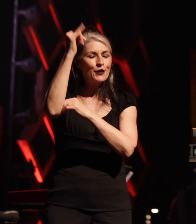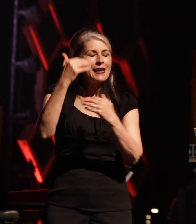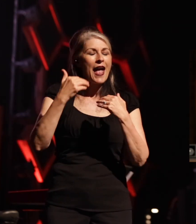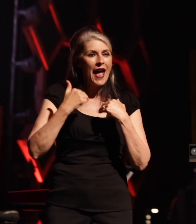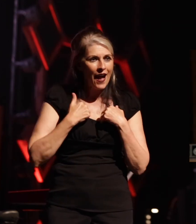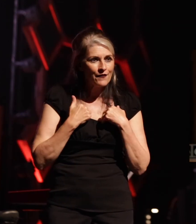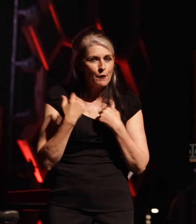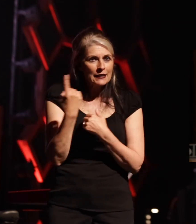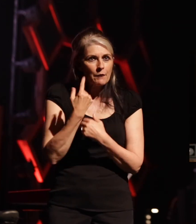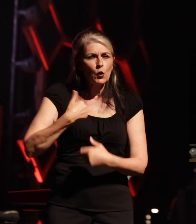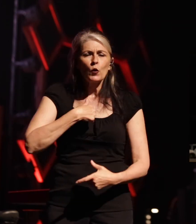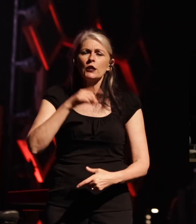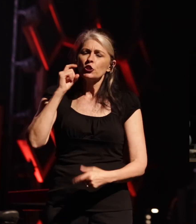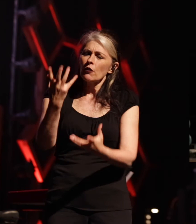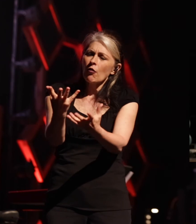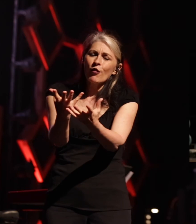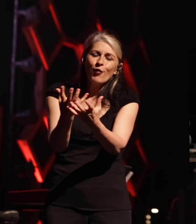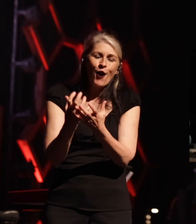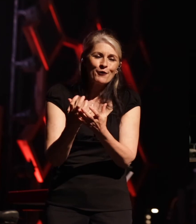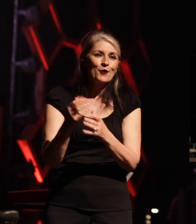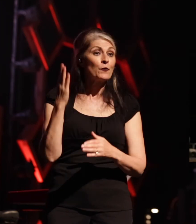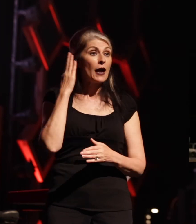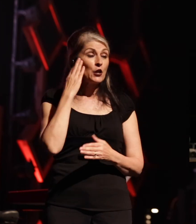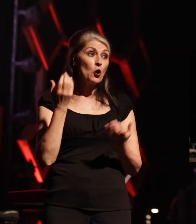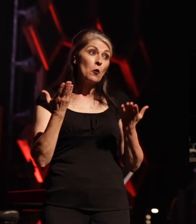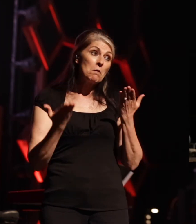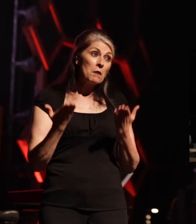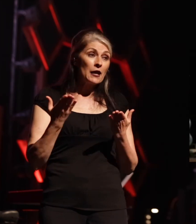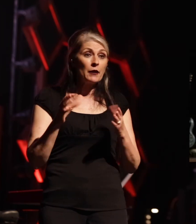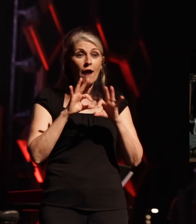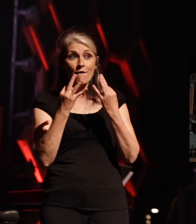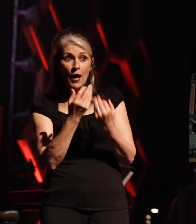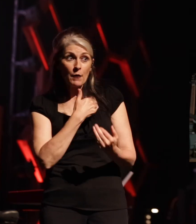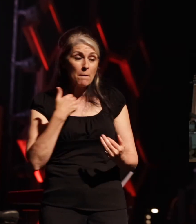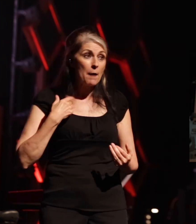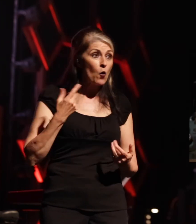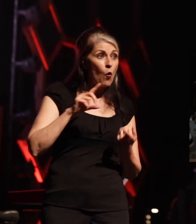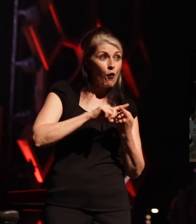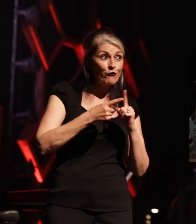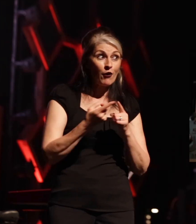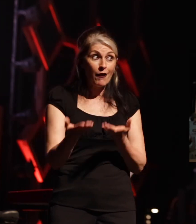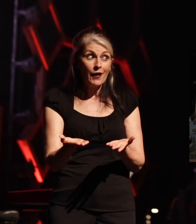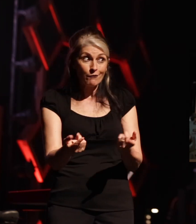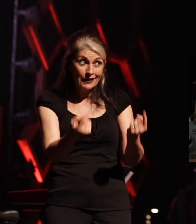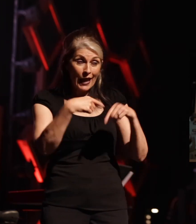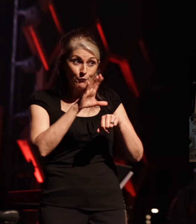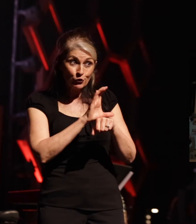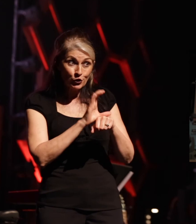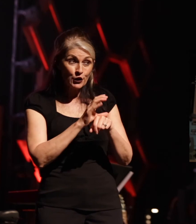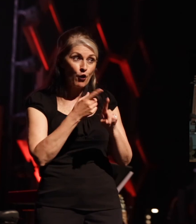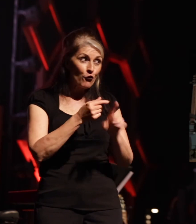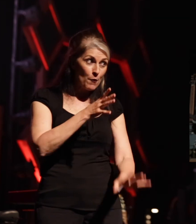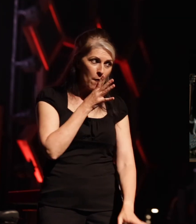know that there maybe might be a family member or a friend that was brought to church today by a mom asking you to come to church. And